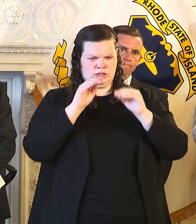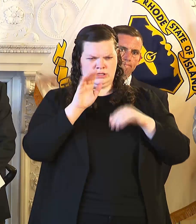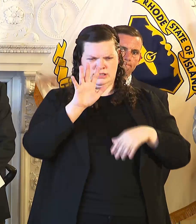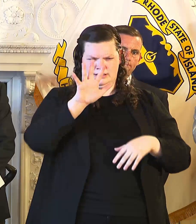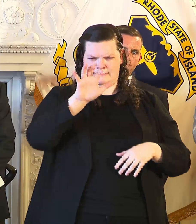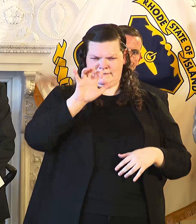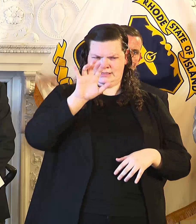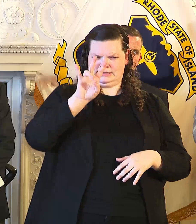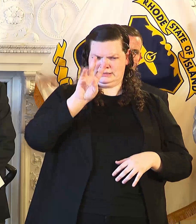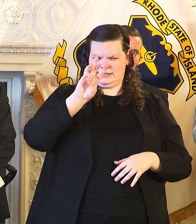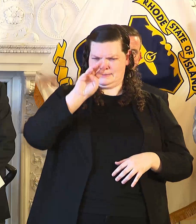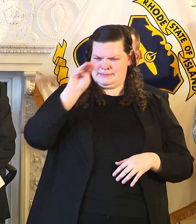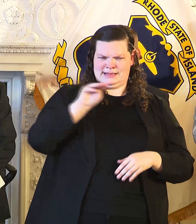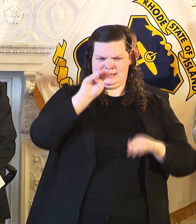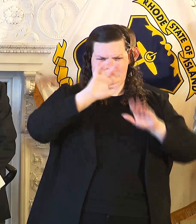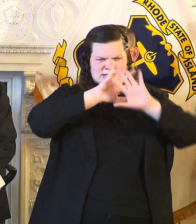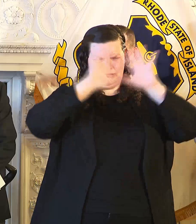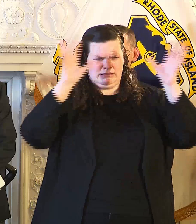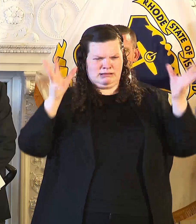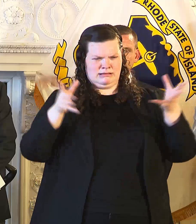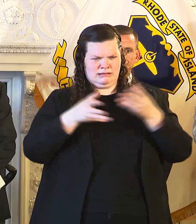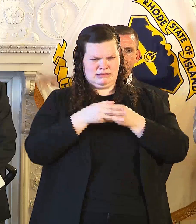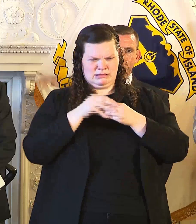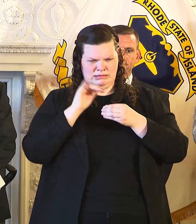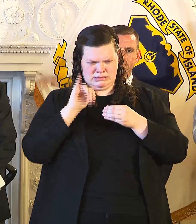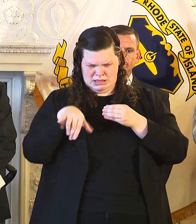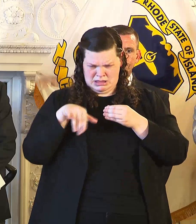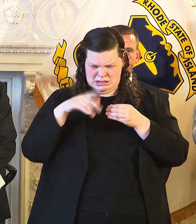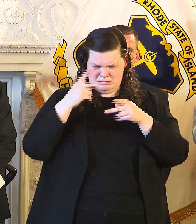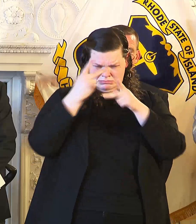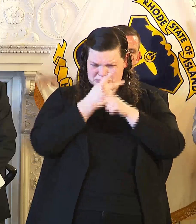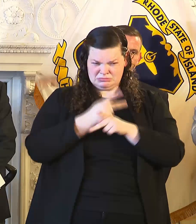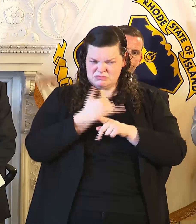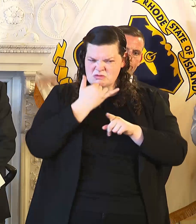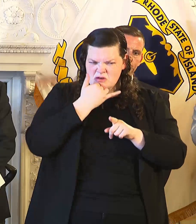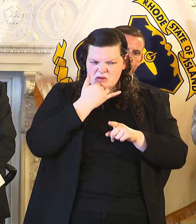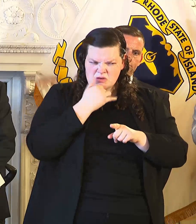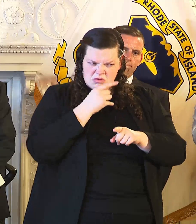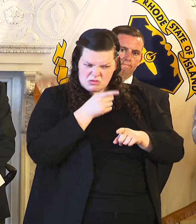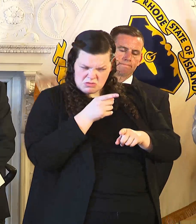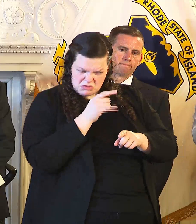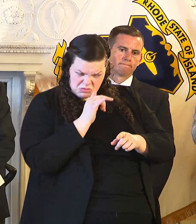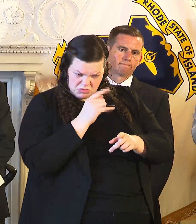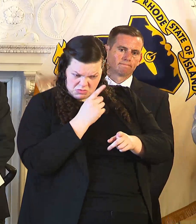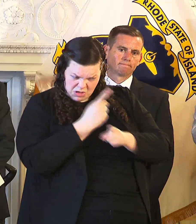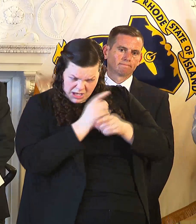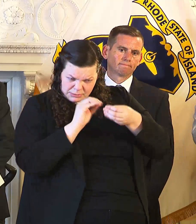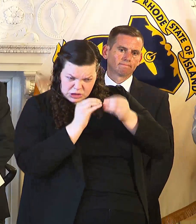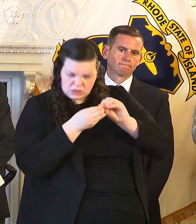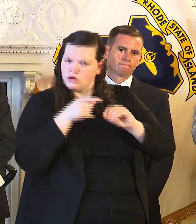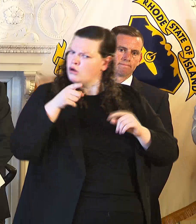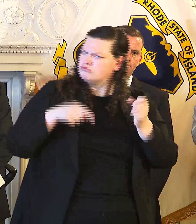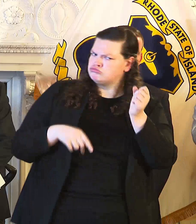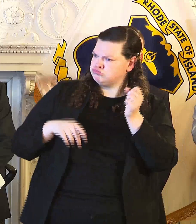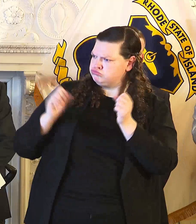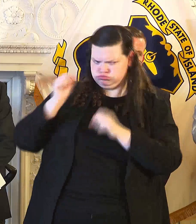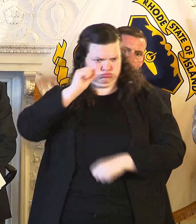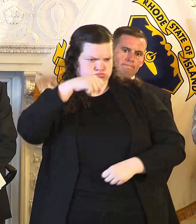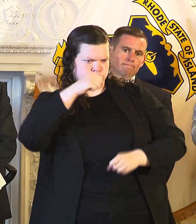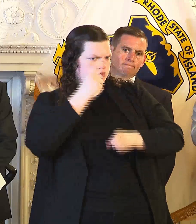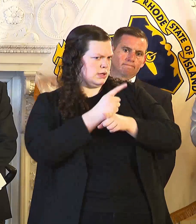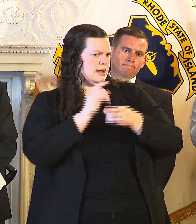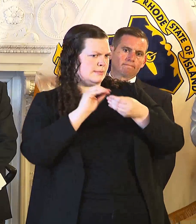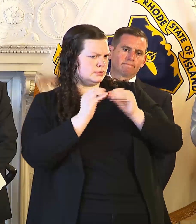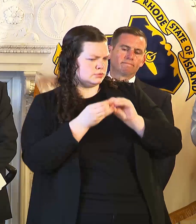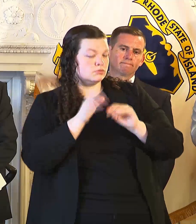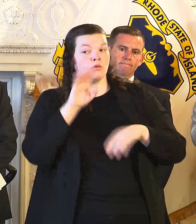the Washington Bridge project? Yes. Okay, thank you. And then the demolition is supposed to end in December, but the